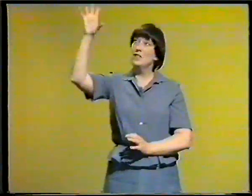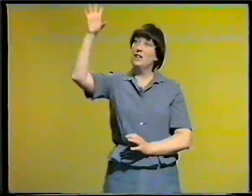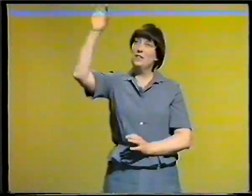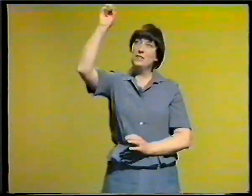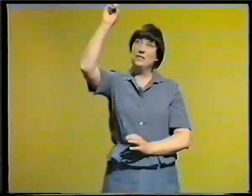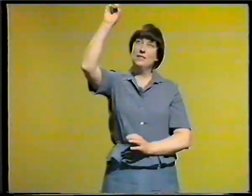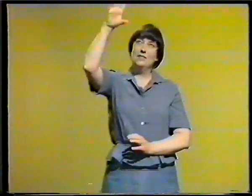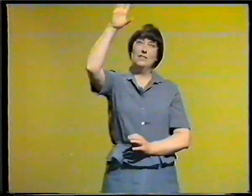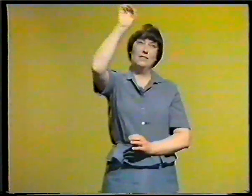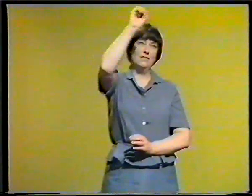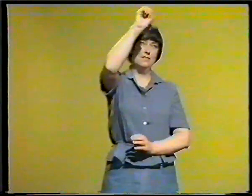Stars,